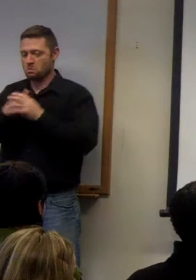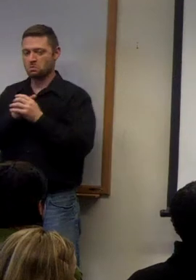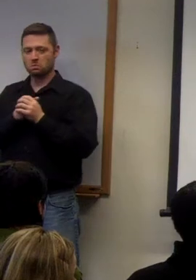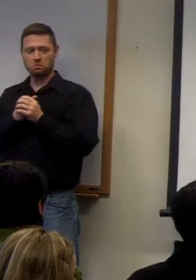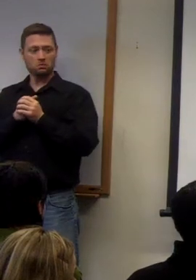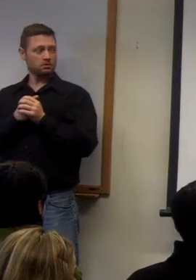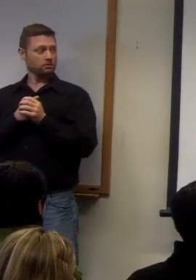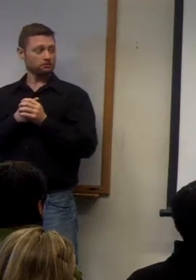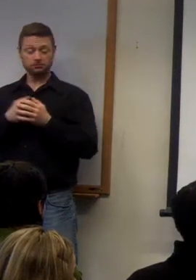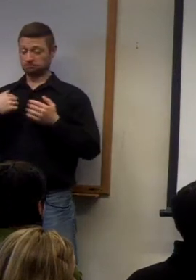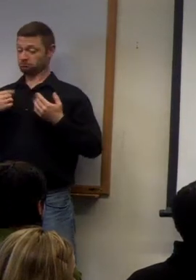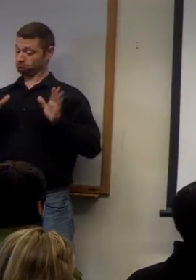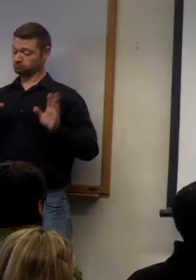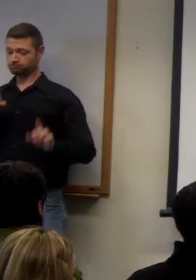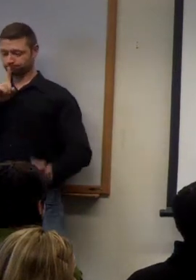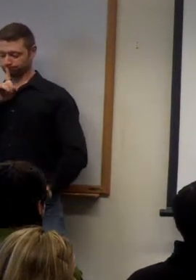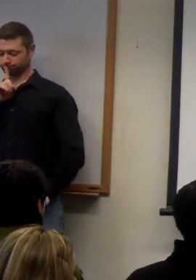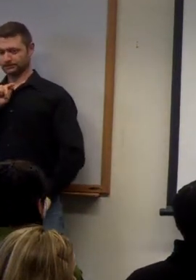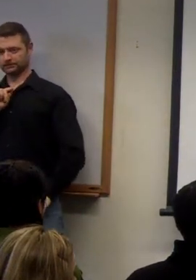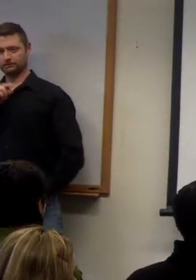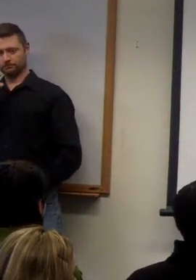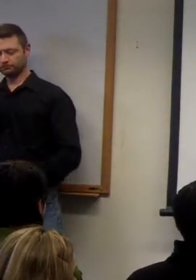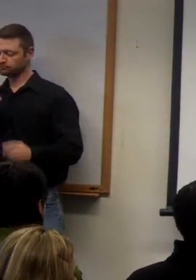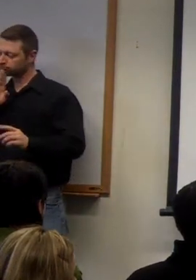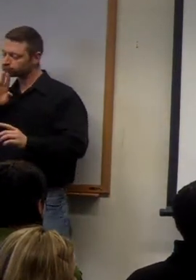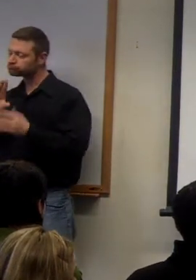speak. And so when she finally finished this up,